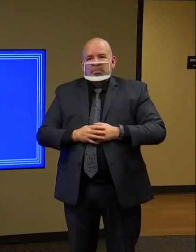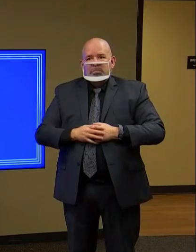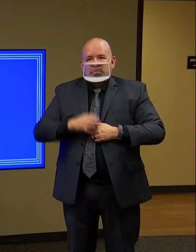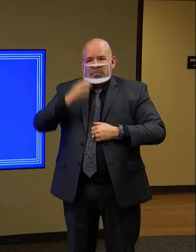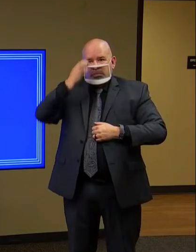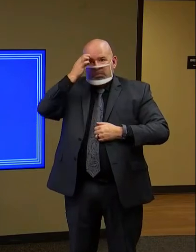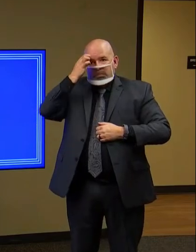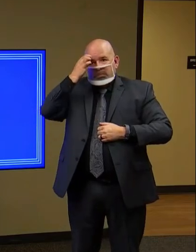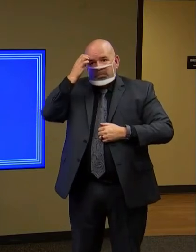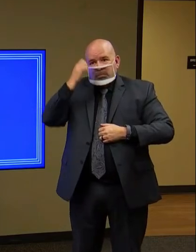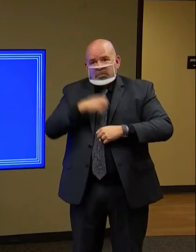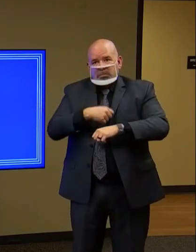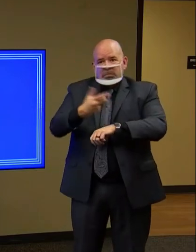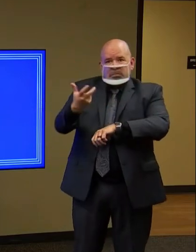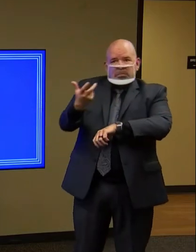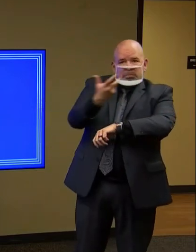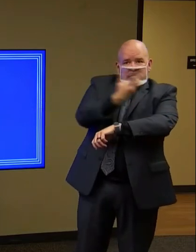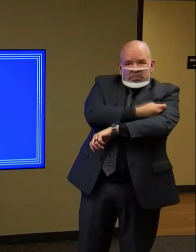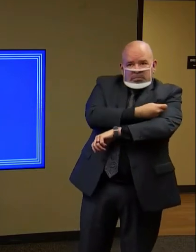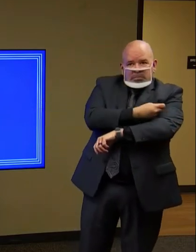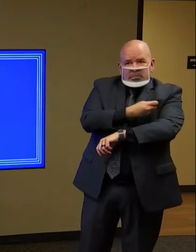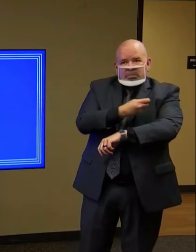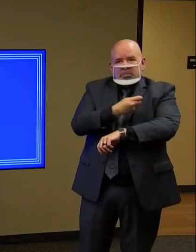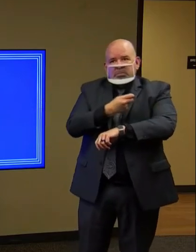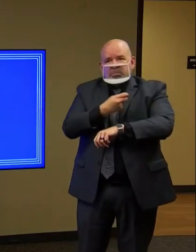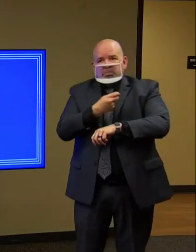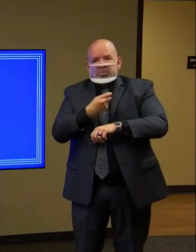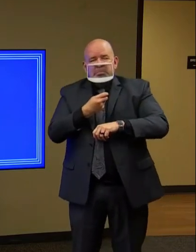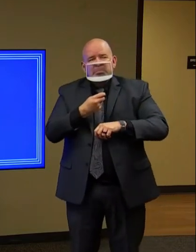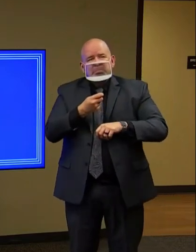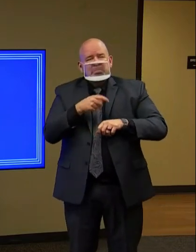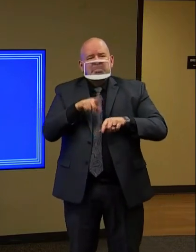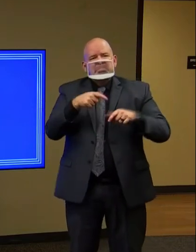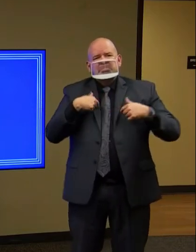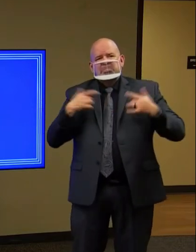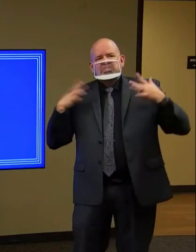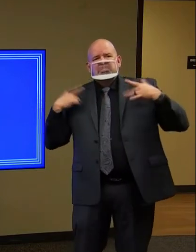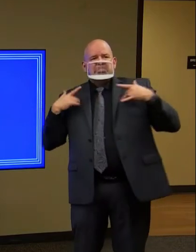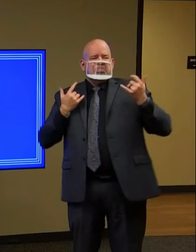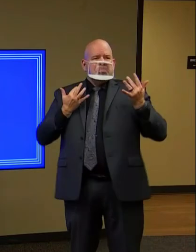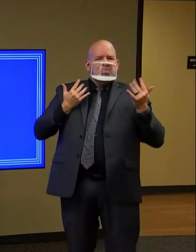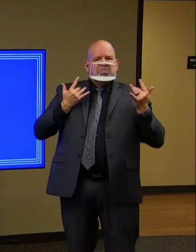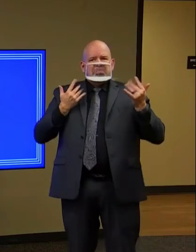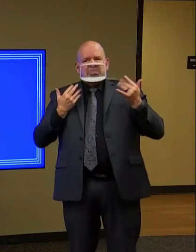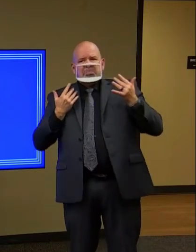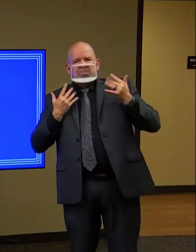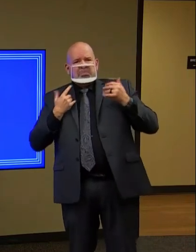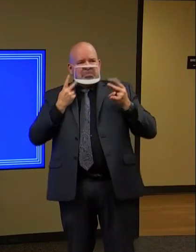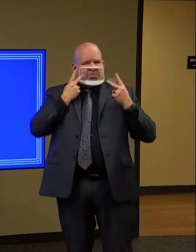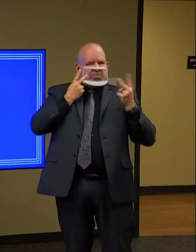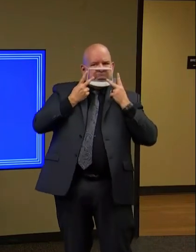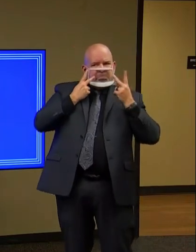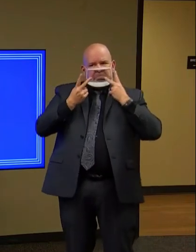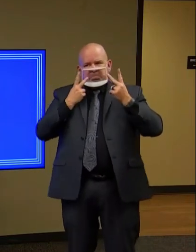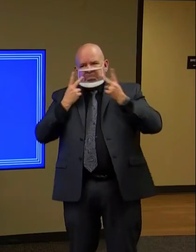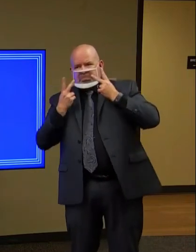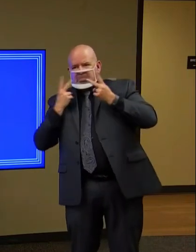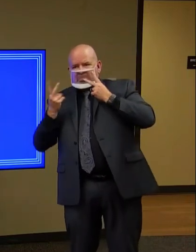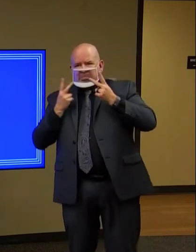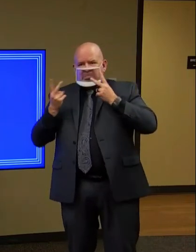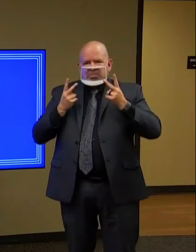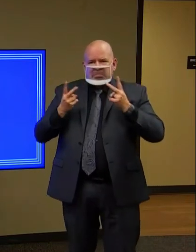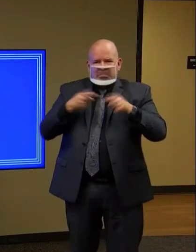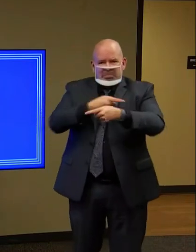done equitably, taking into account communities who have